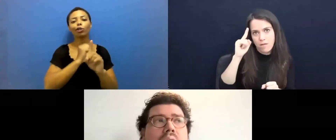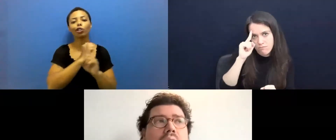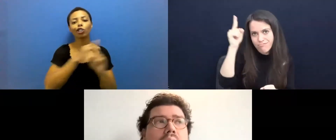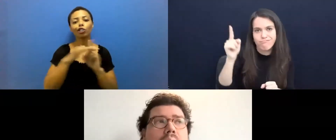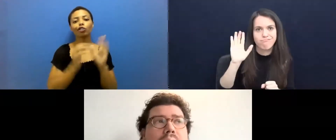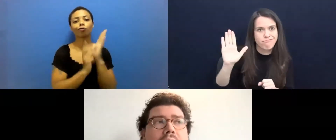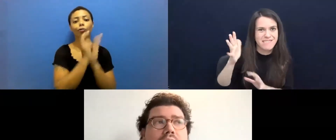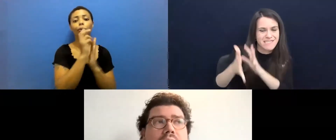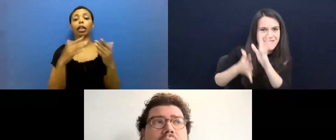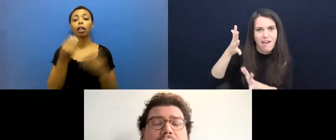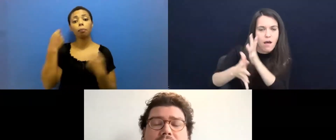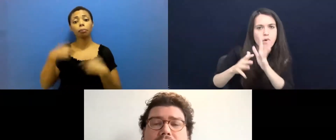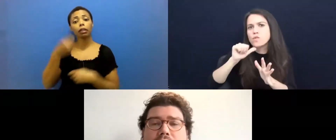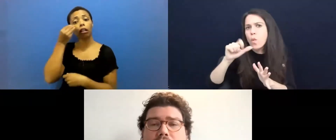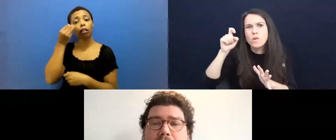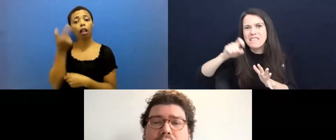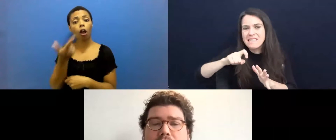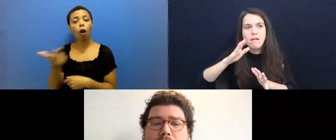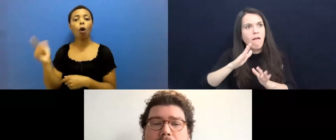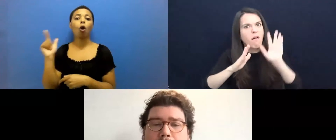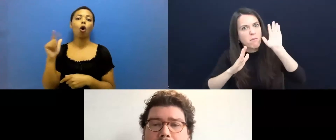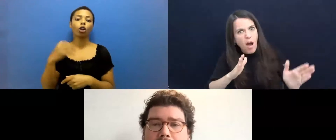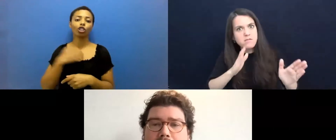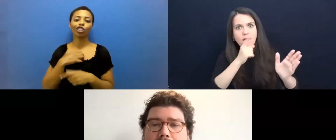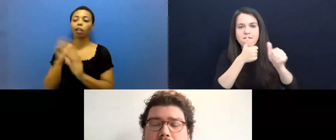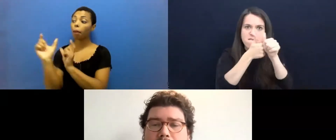be based on an existing vocabulary.